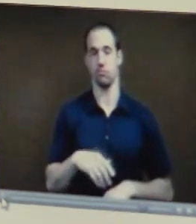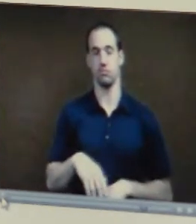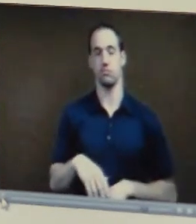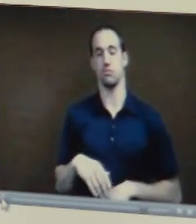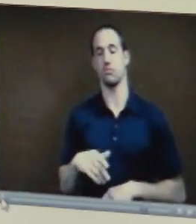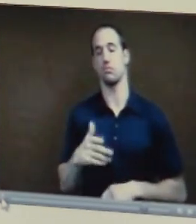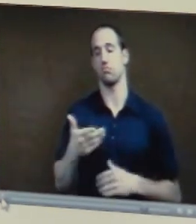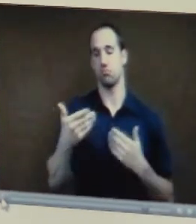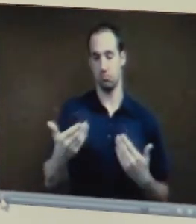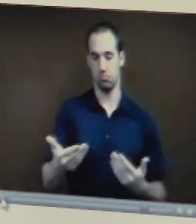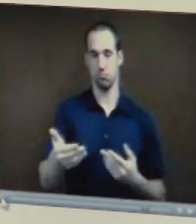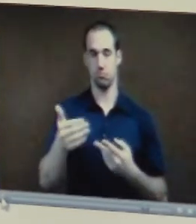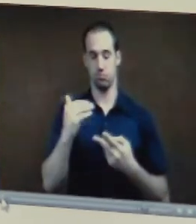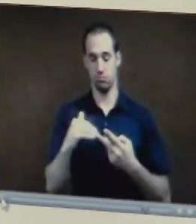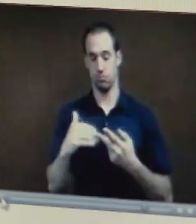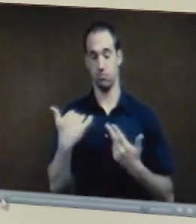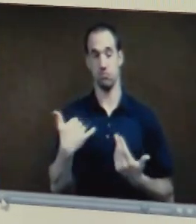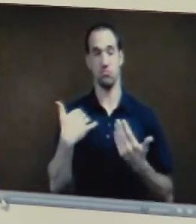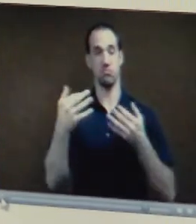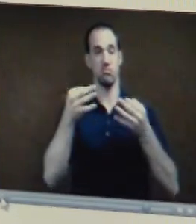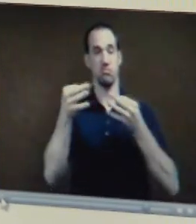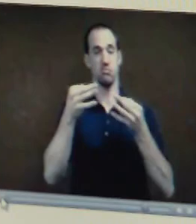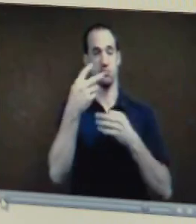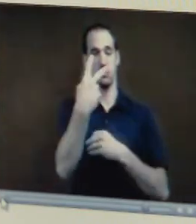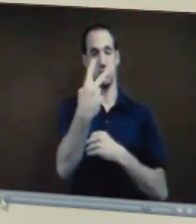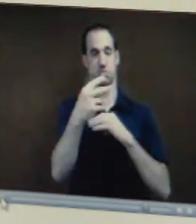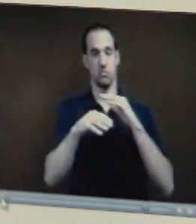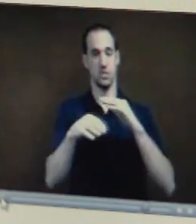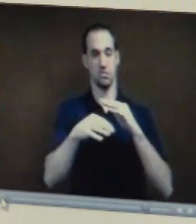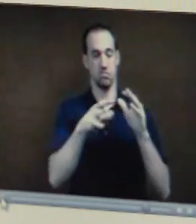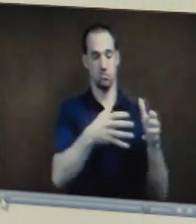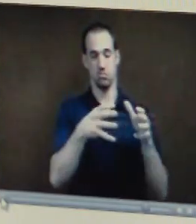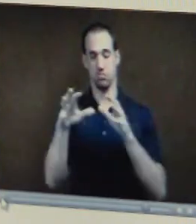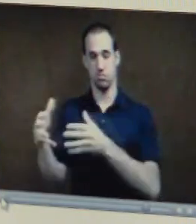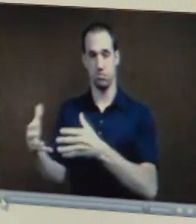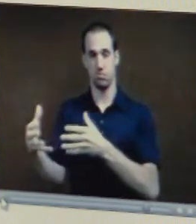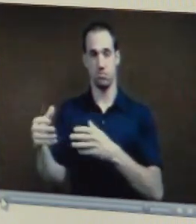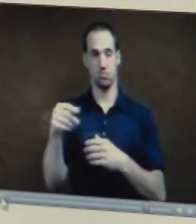an instinctual thing your body does. Your brain doesn't control that function.